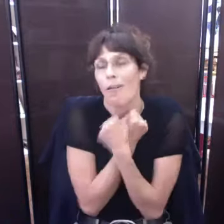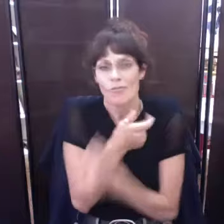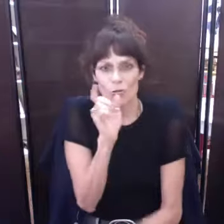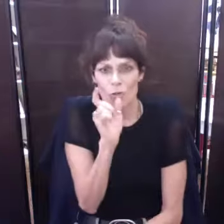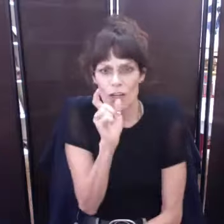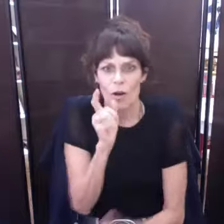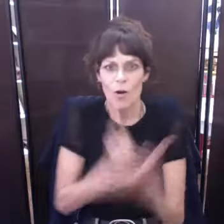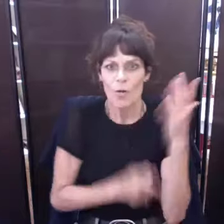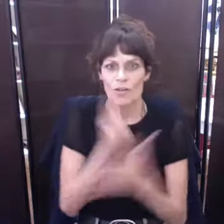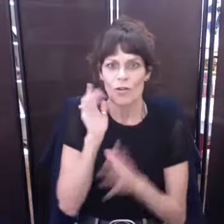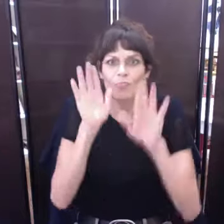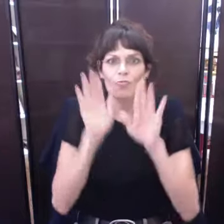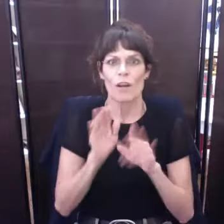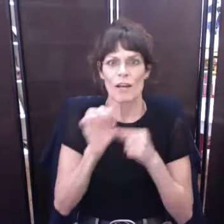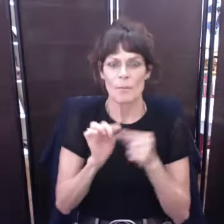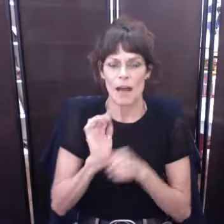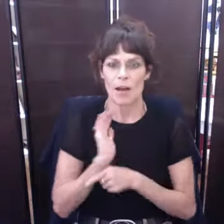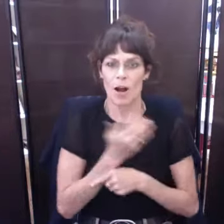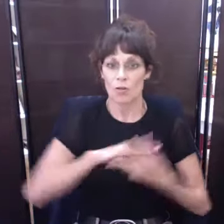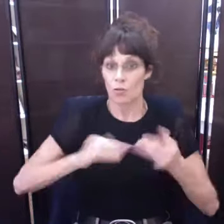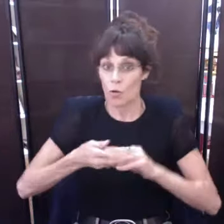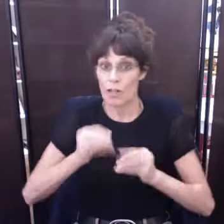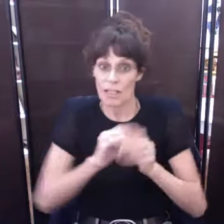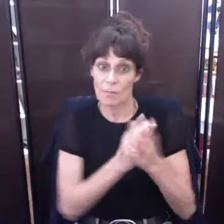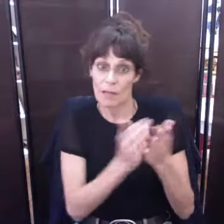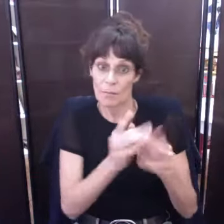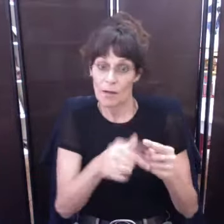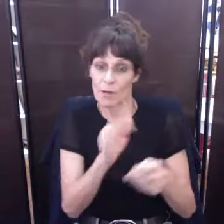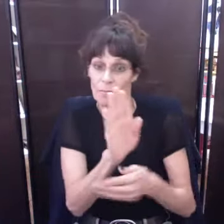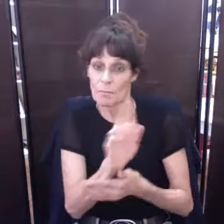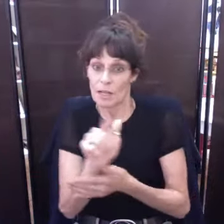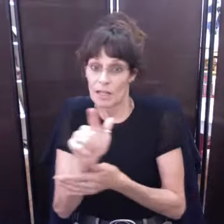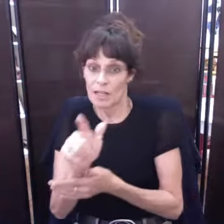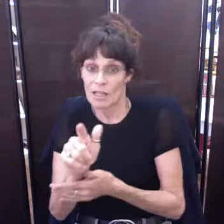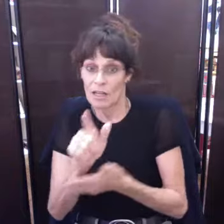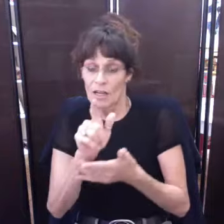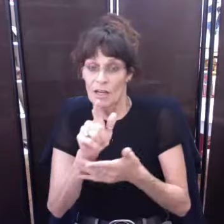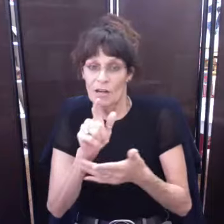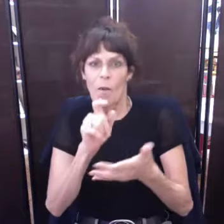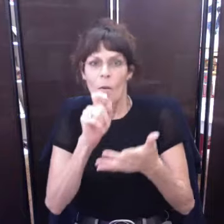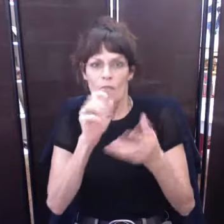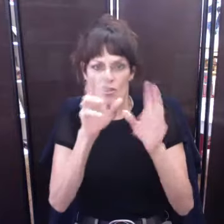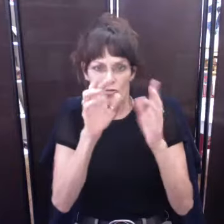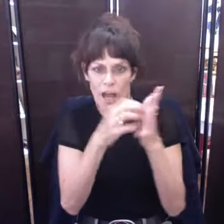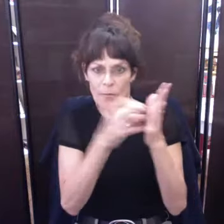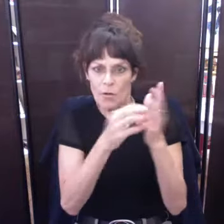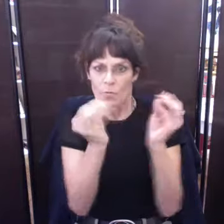about our stories in the big book is that when Bill starts talking to us more about alcoholism, or even if we want to find out and do